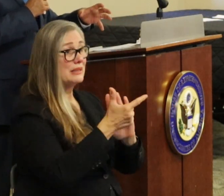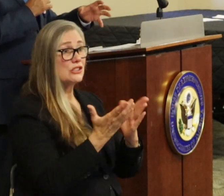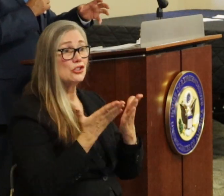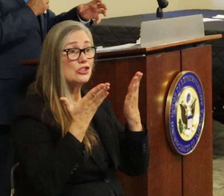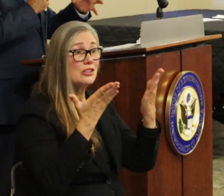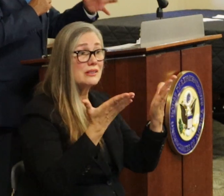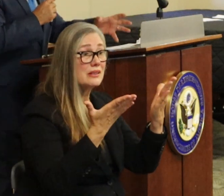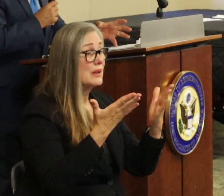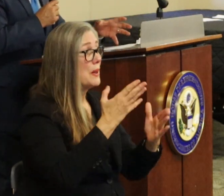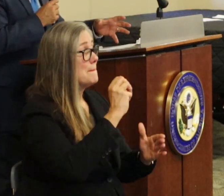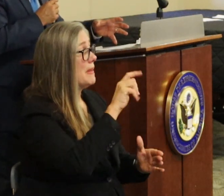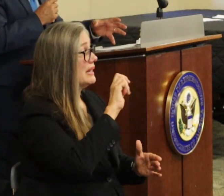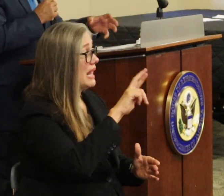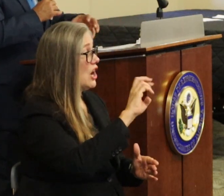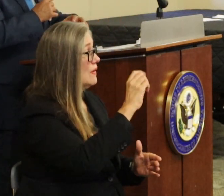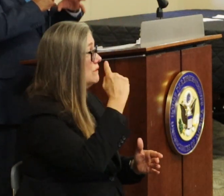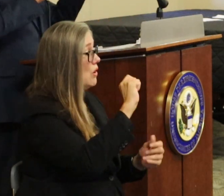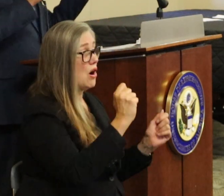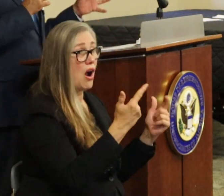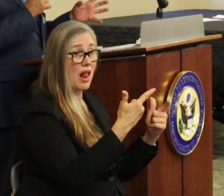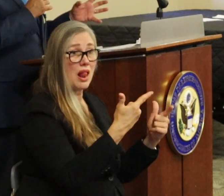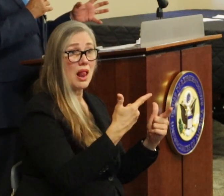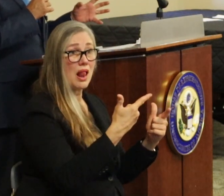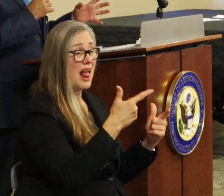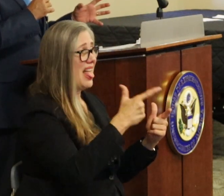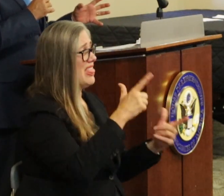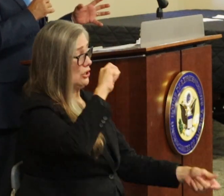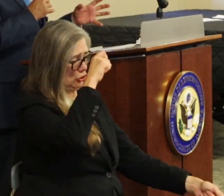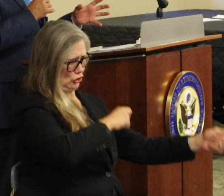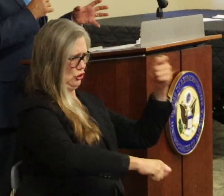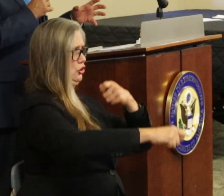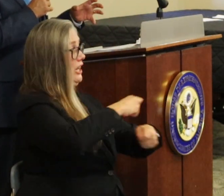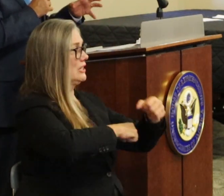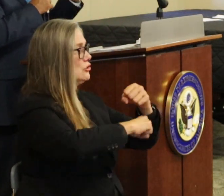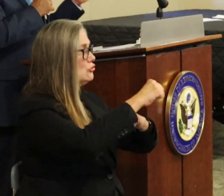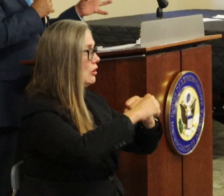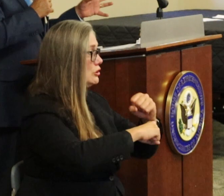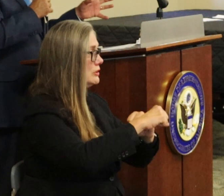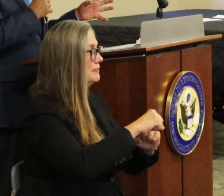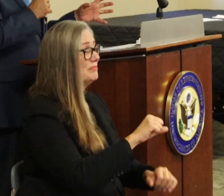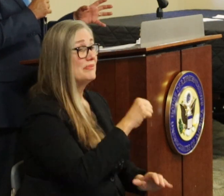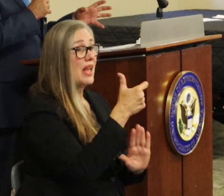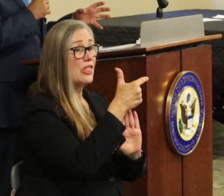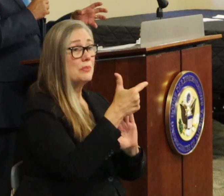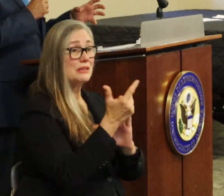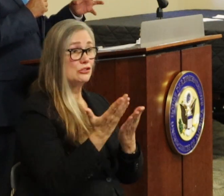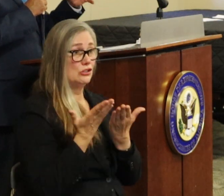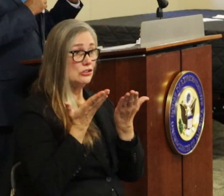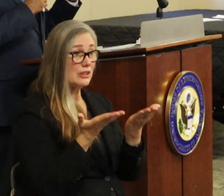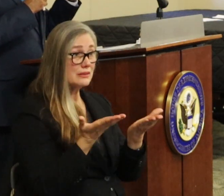forward, Medicare for All, that would completely restructure our system. There's other bills that have been put